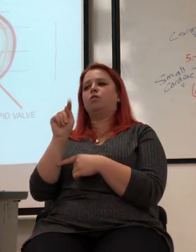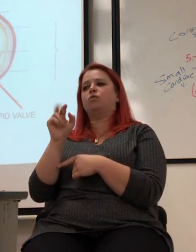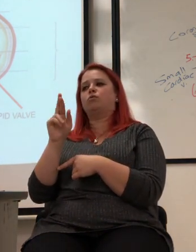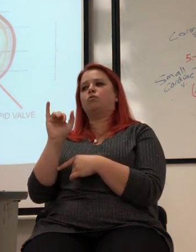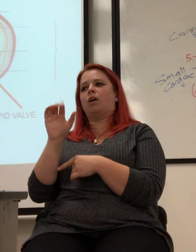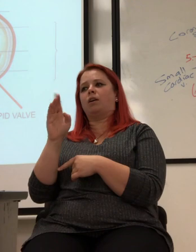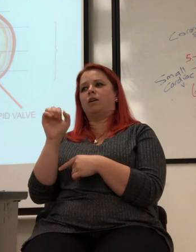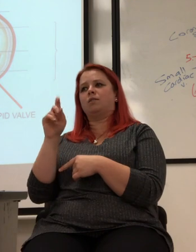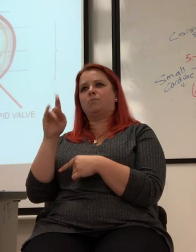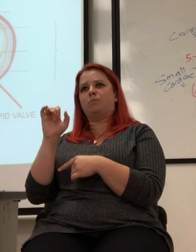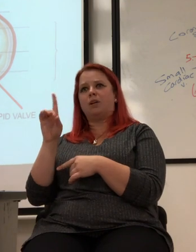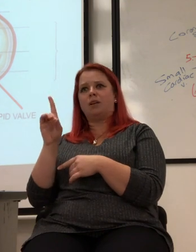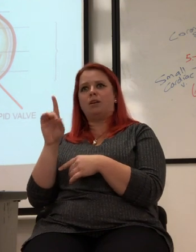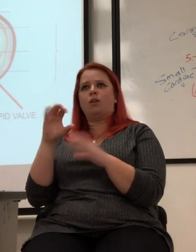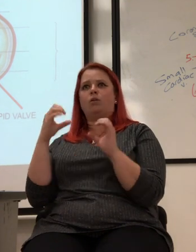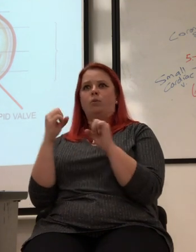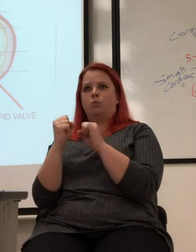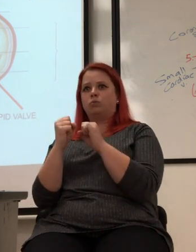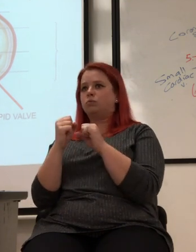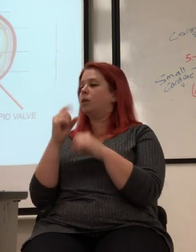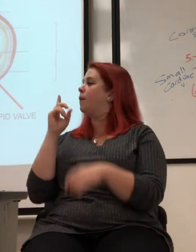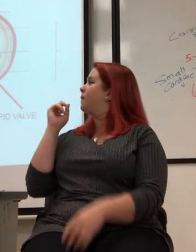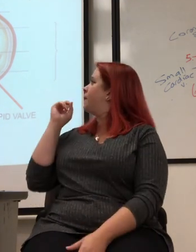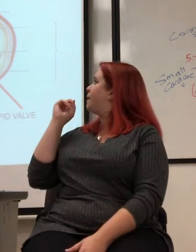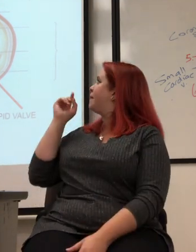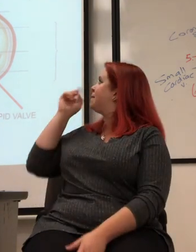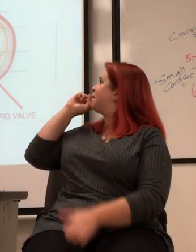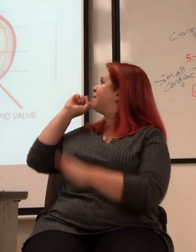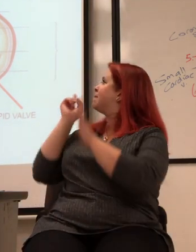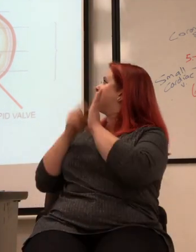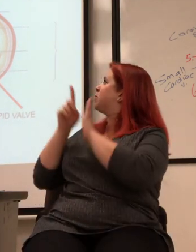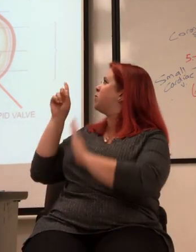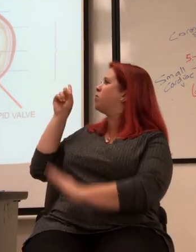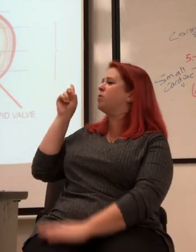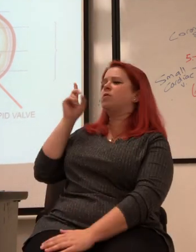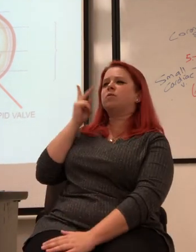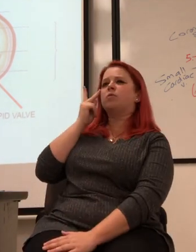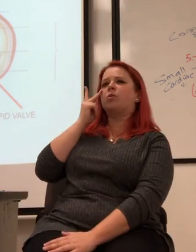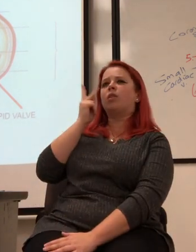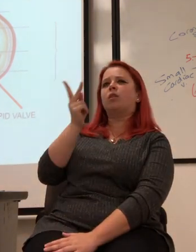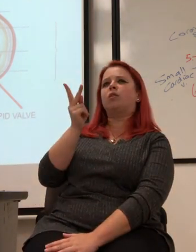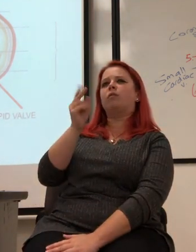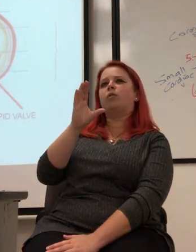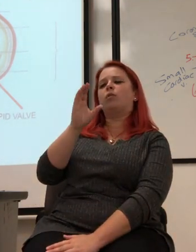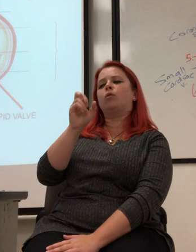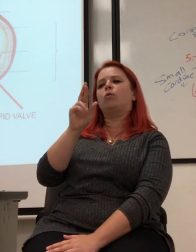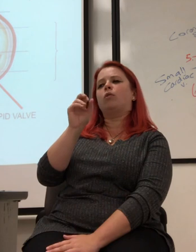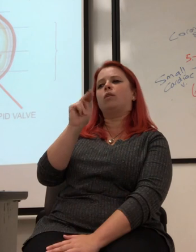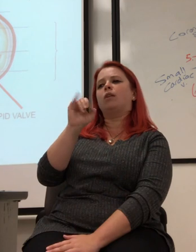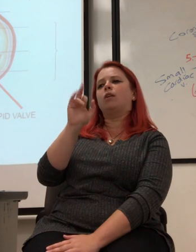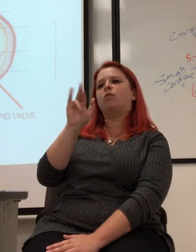do you tell these two apart? One is look for the coronary arteries,